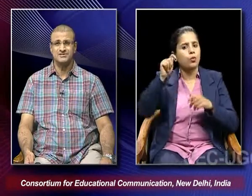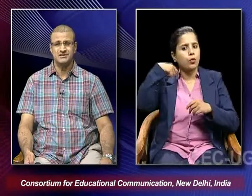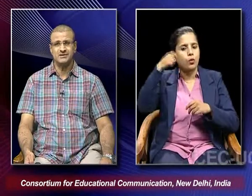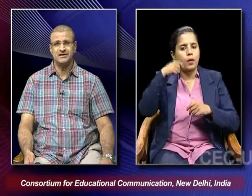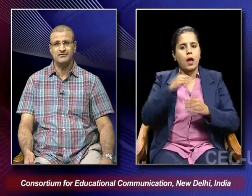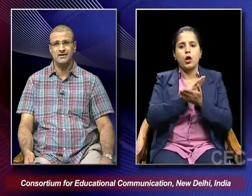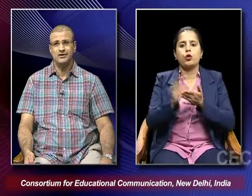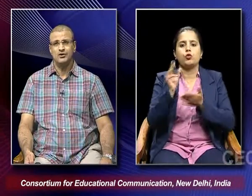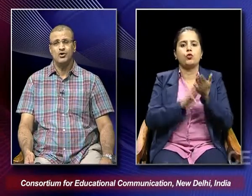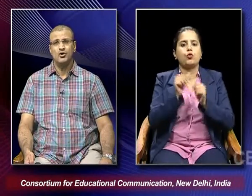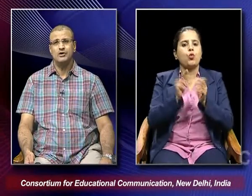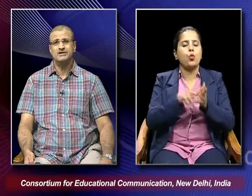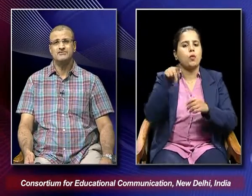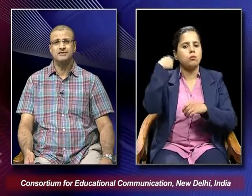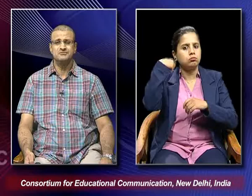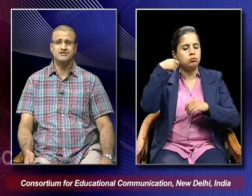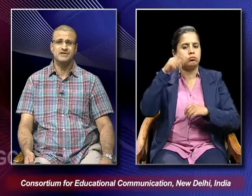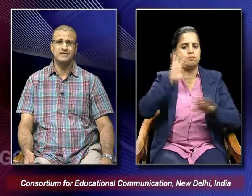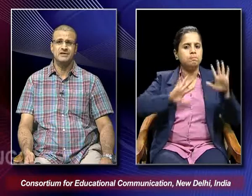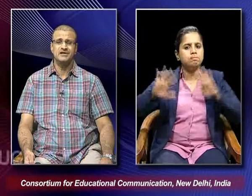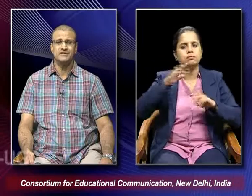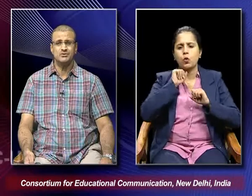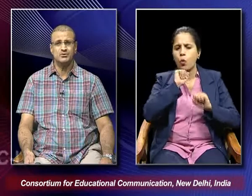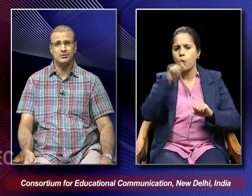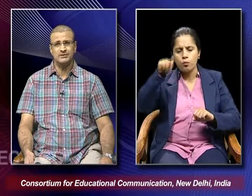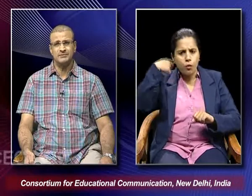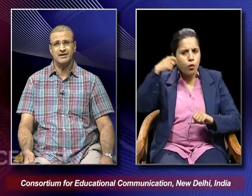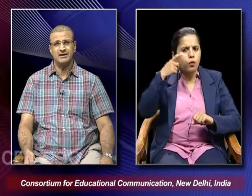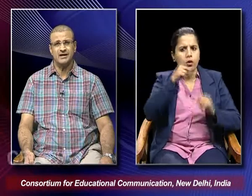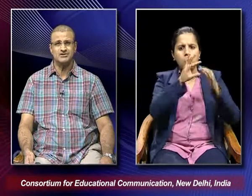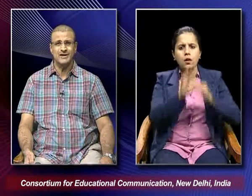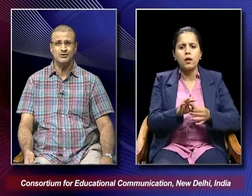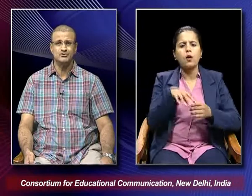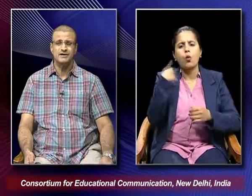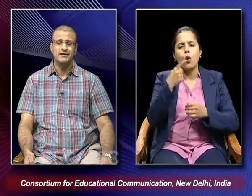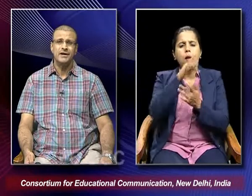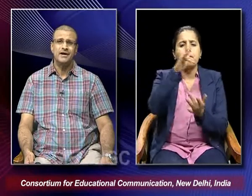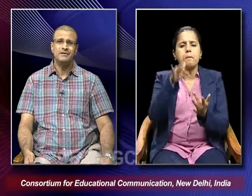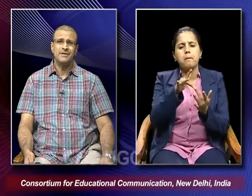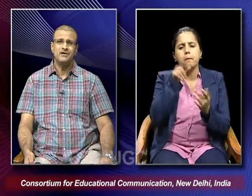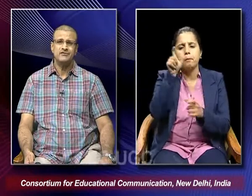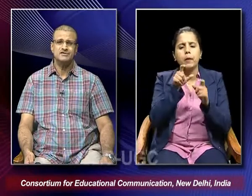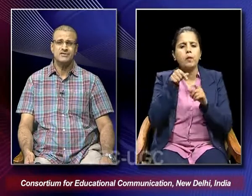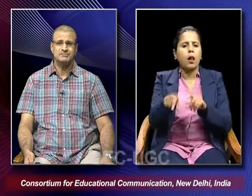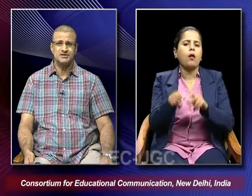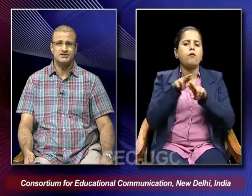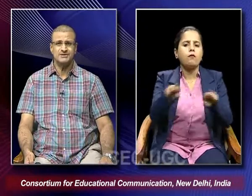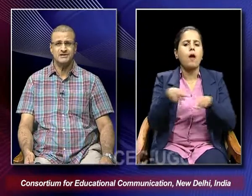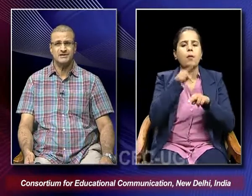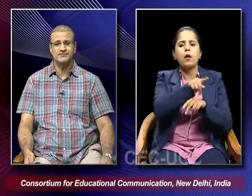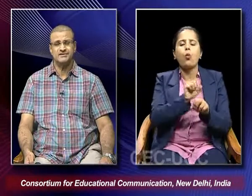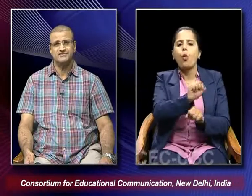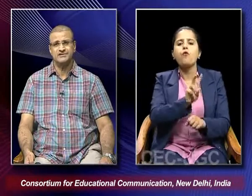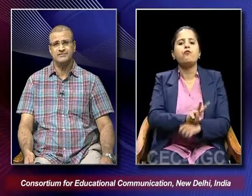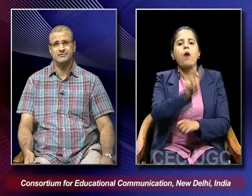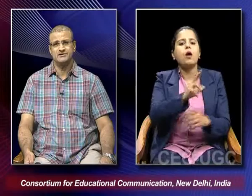human cinema that way, or his films, they related to the middle class values. And many of his films, especially